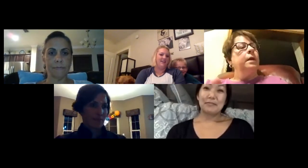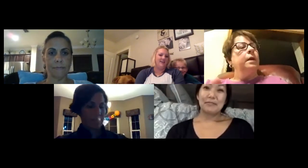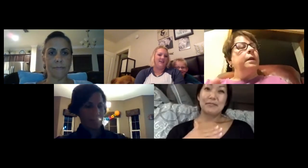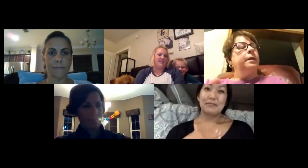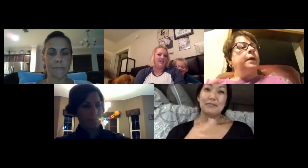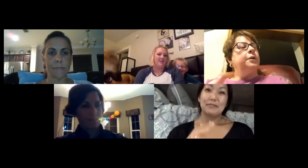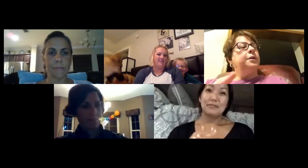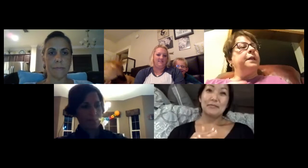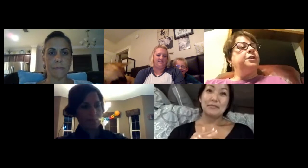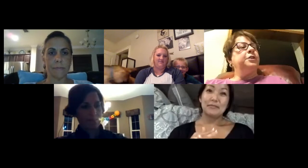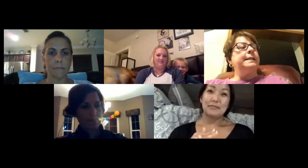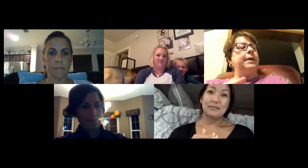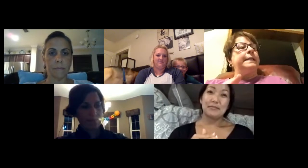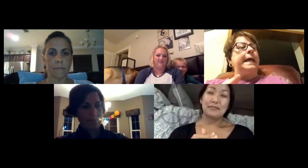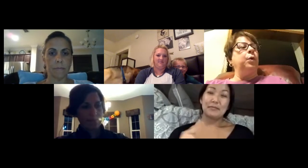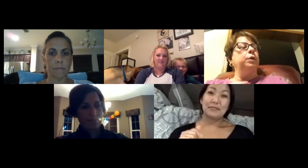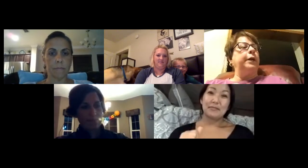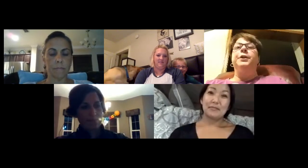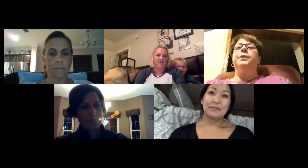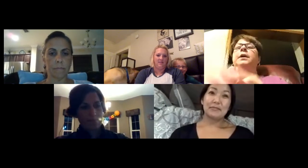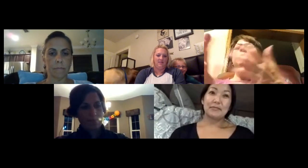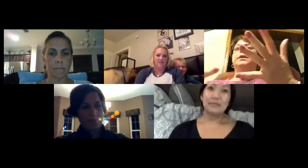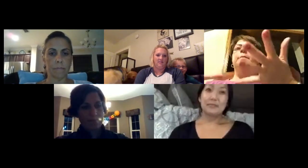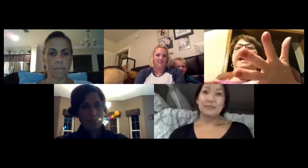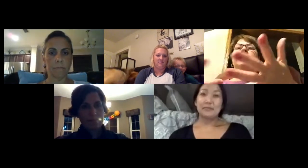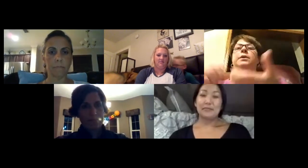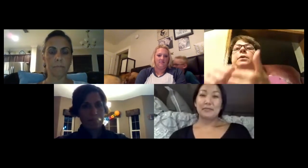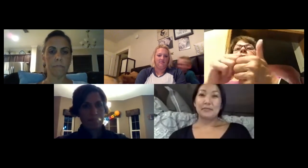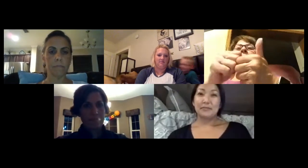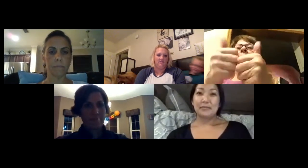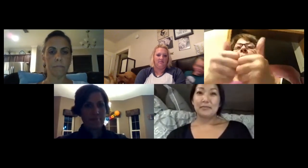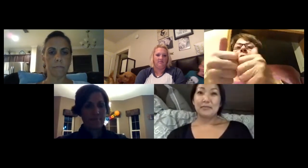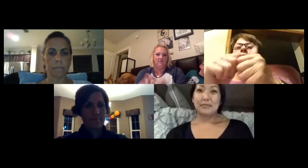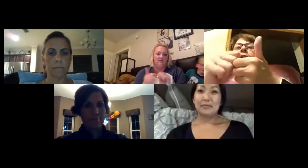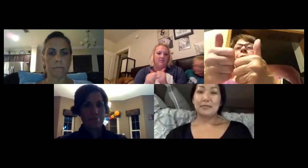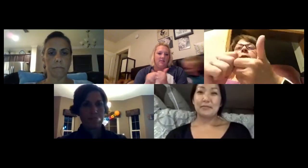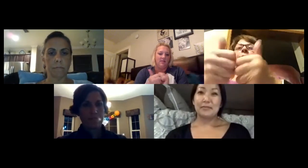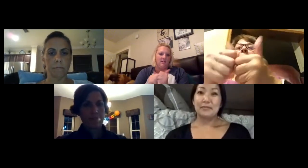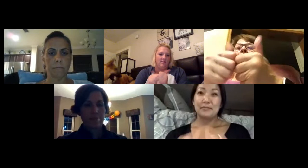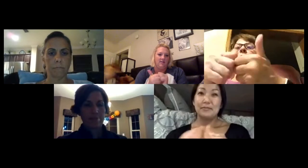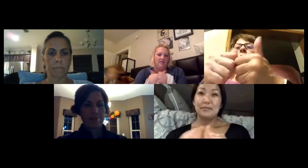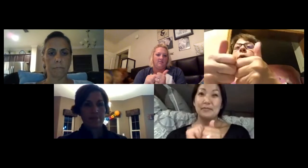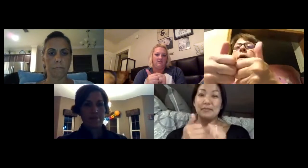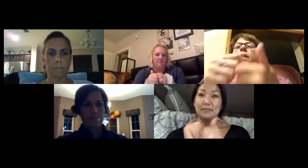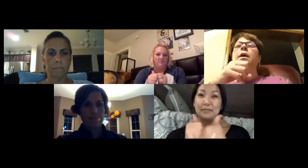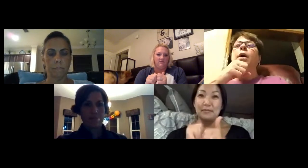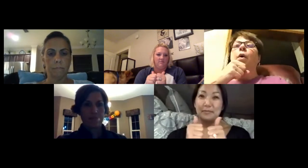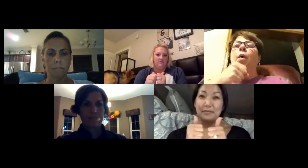The other thing she had down is how old are you? So we're back to just like how are you? So it's how